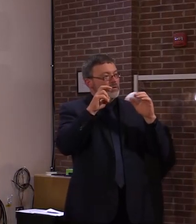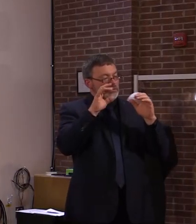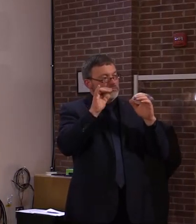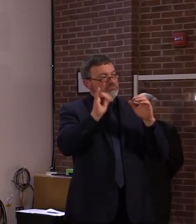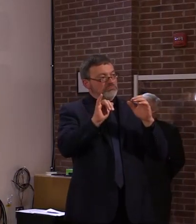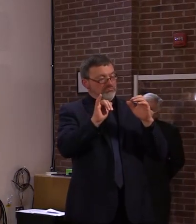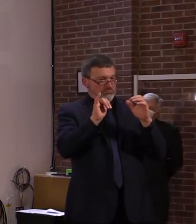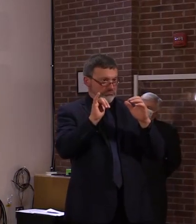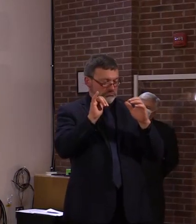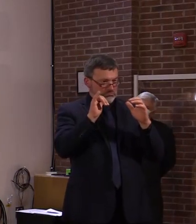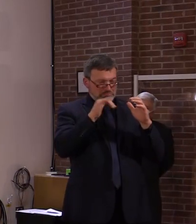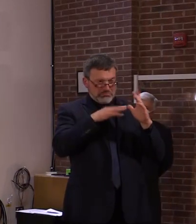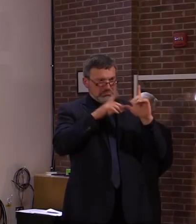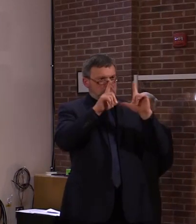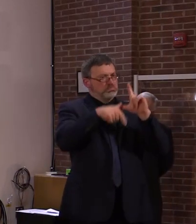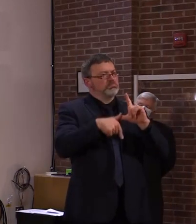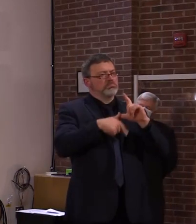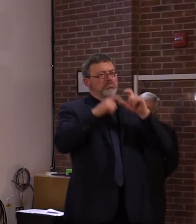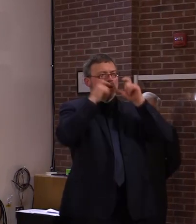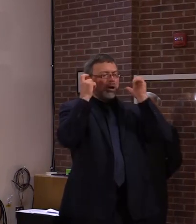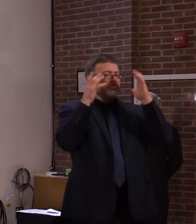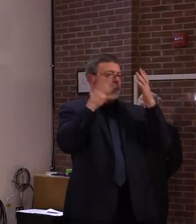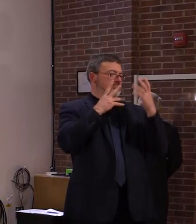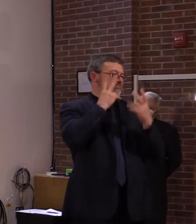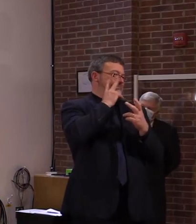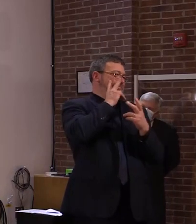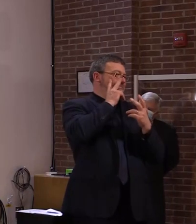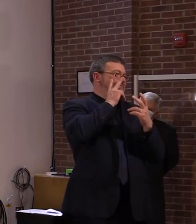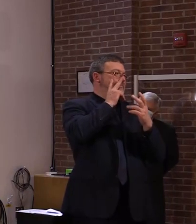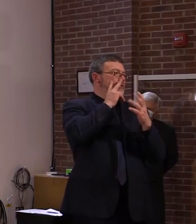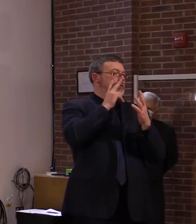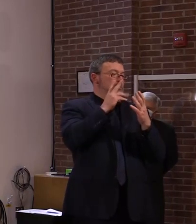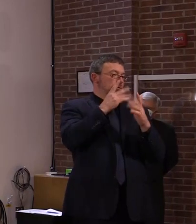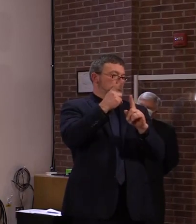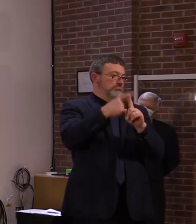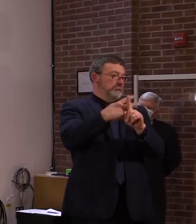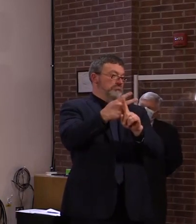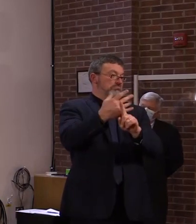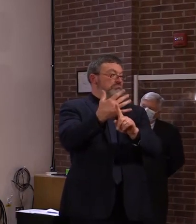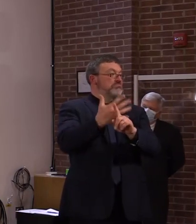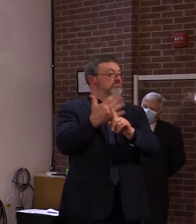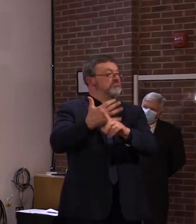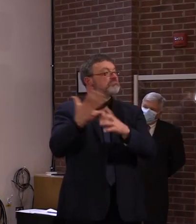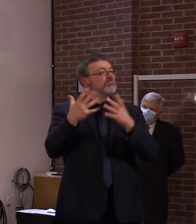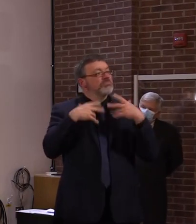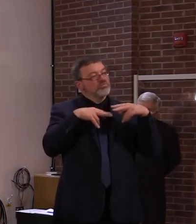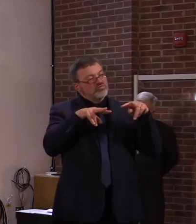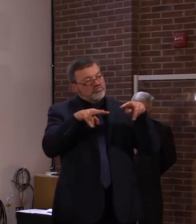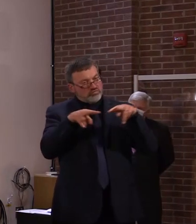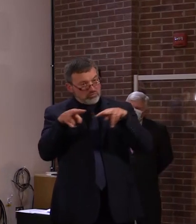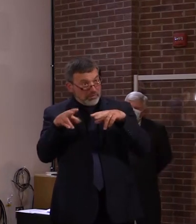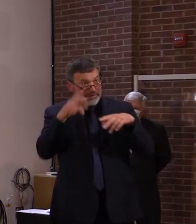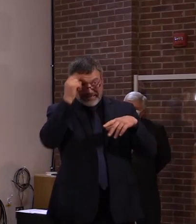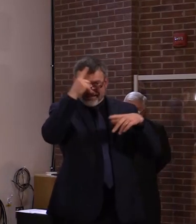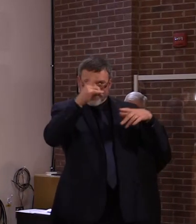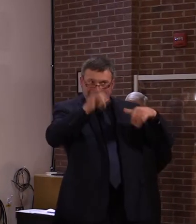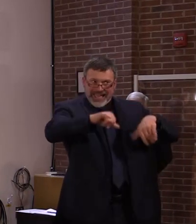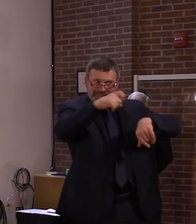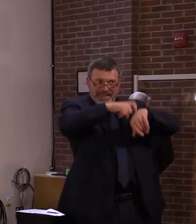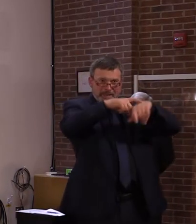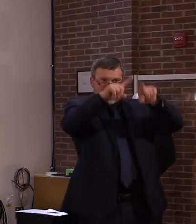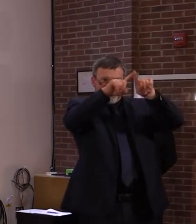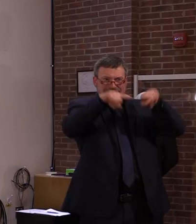mask mandates during the Delta era, because it's really important for us to at least be open-minded about the fact